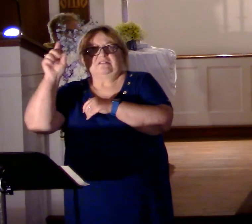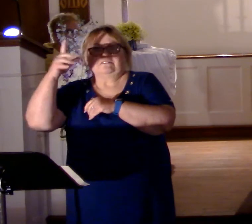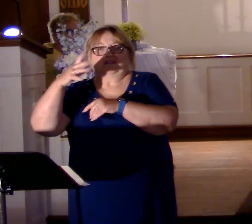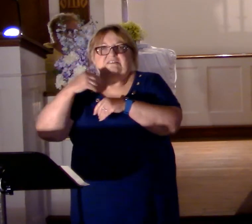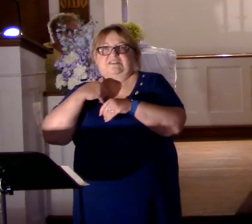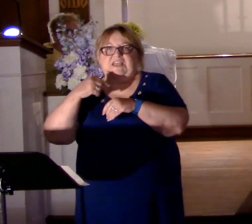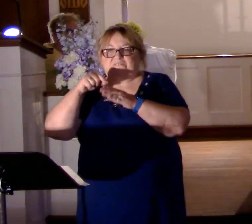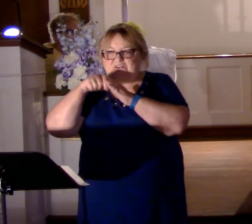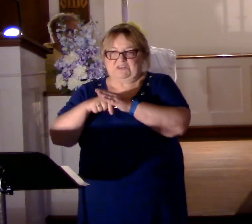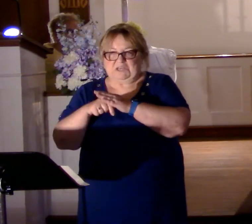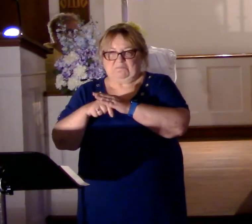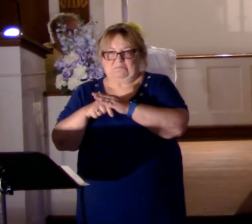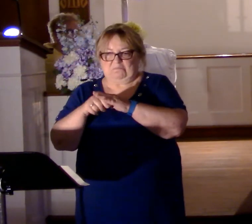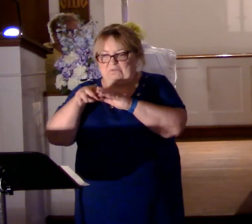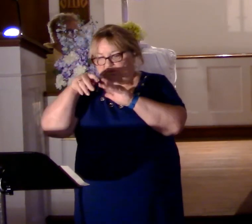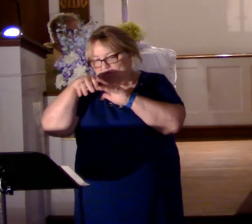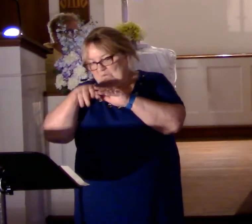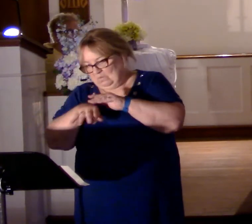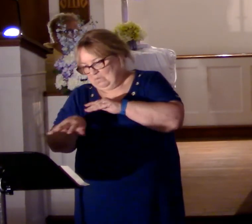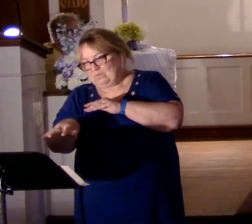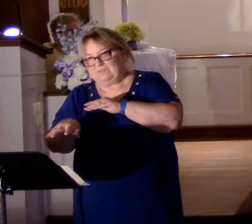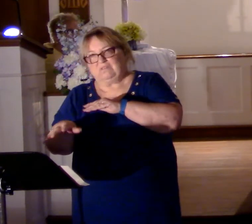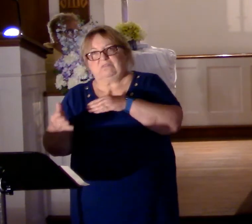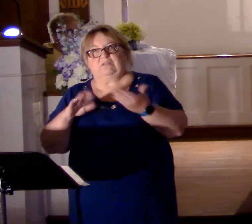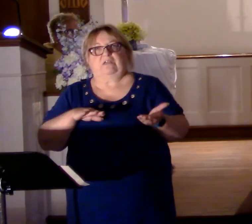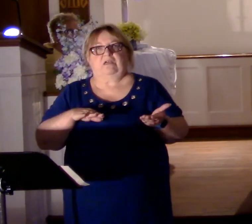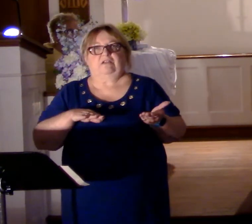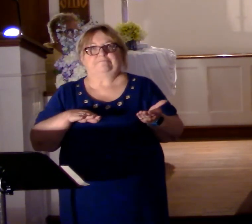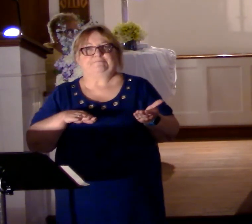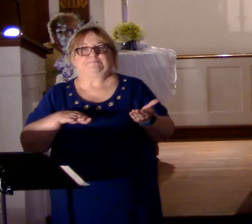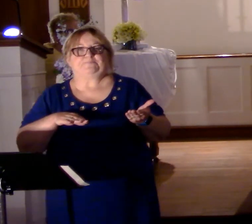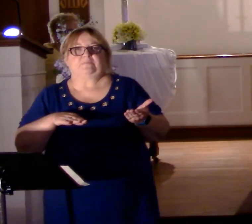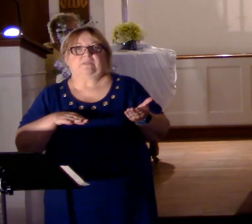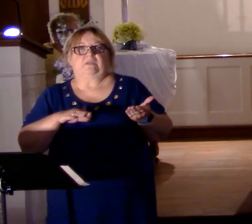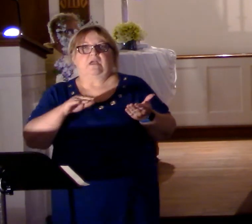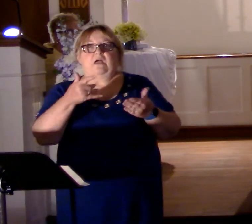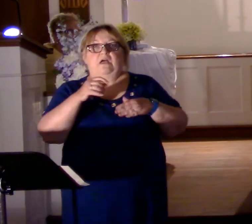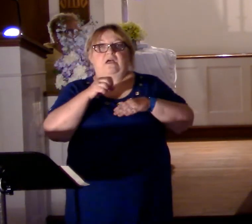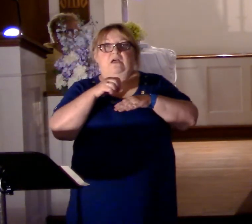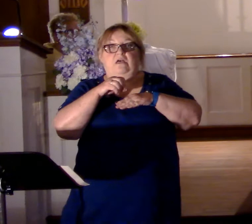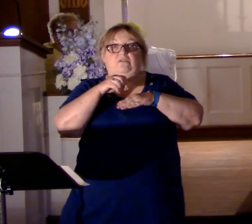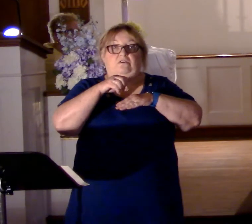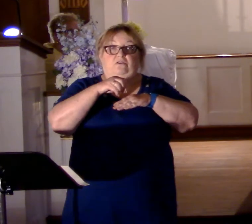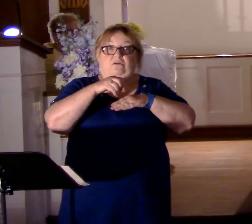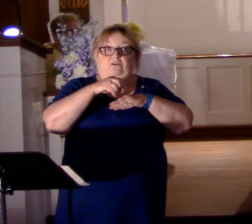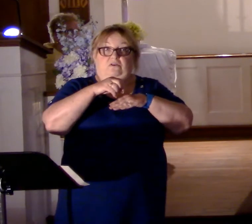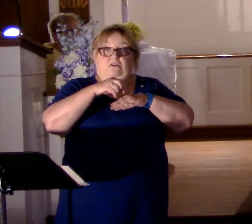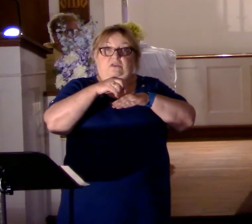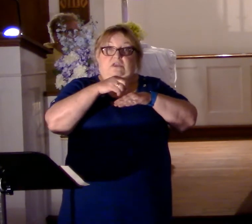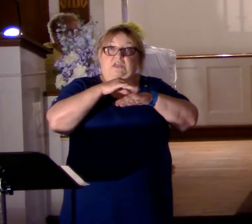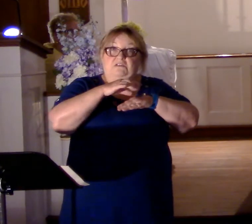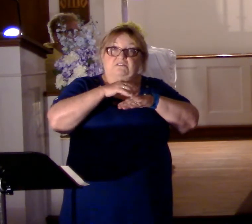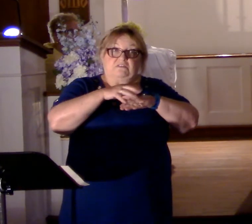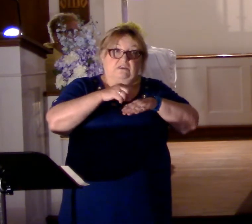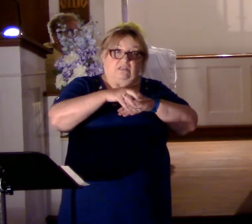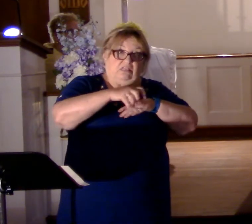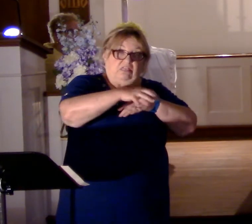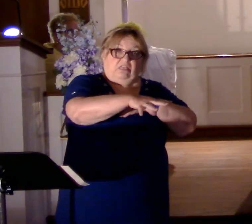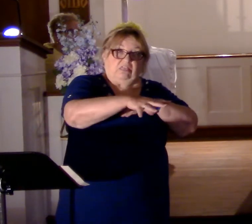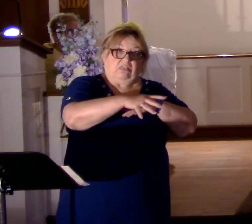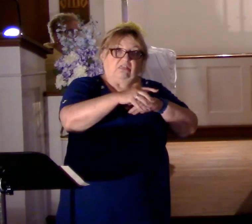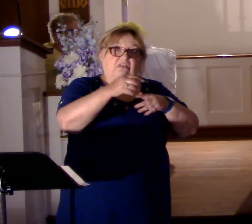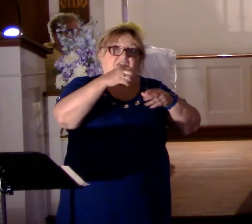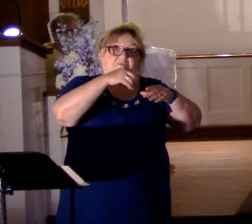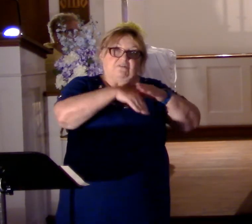have deep roots, they died. Other seeds fell among thorns that grew up and choked out